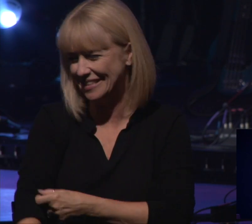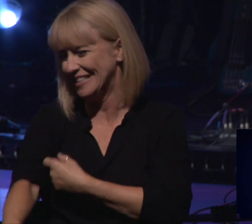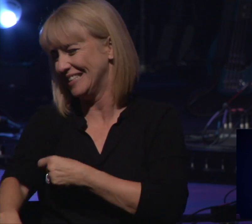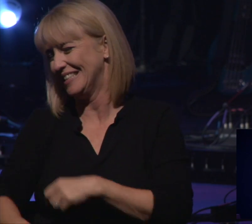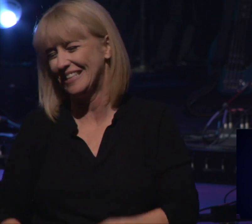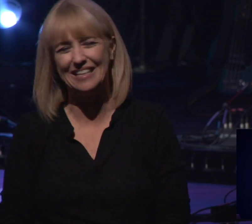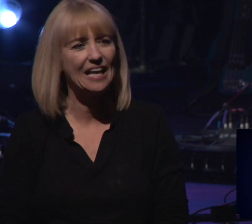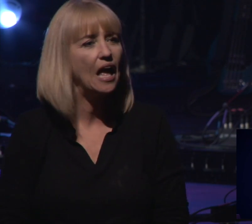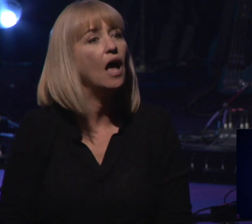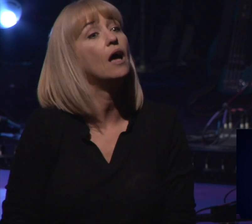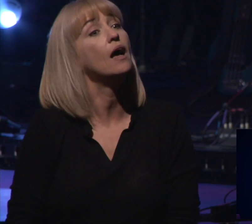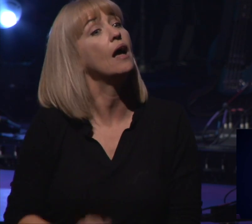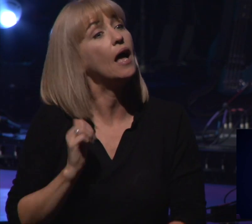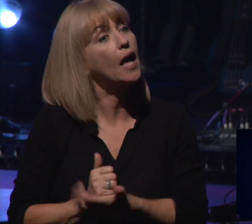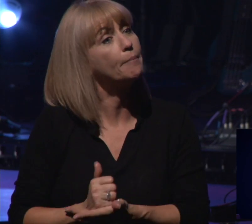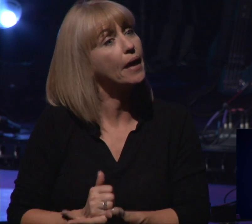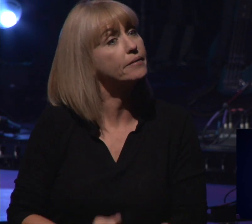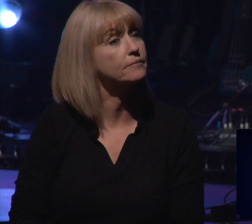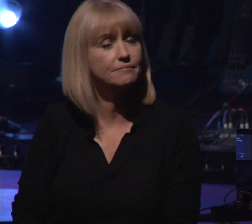How about an amen?